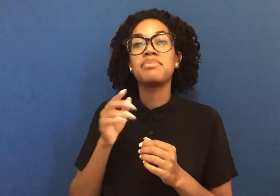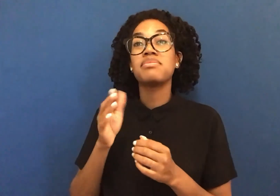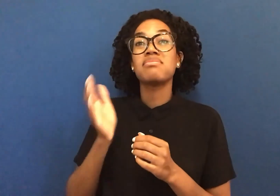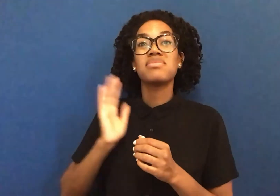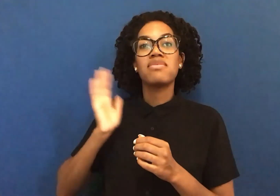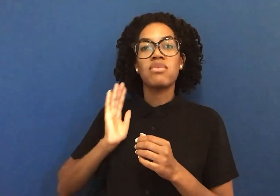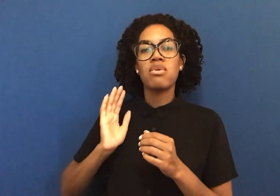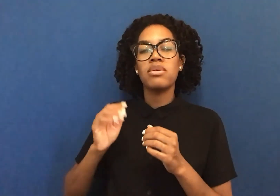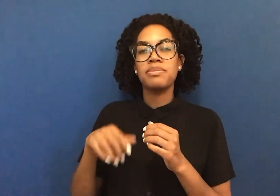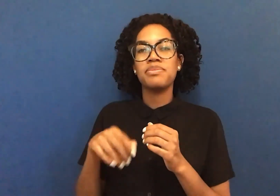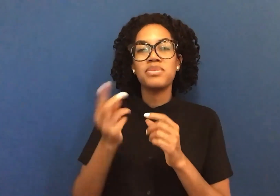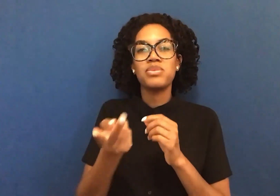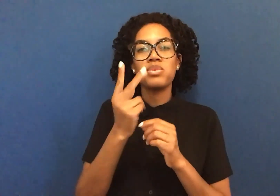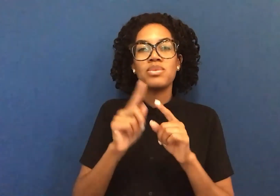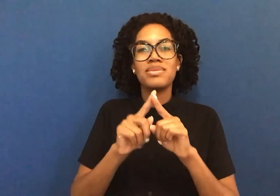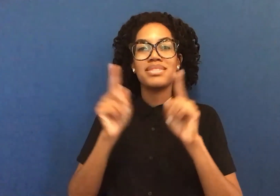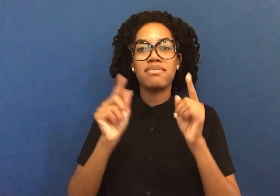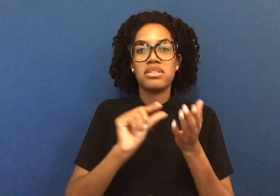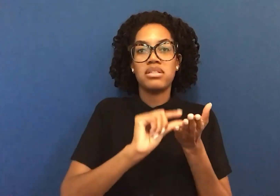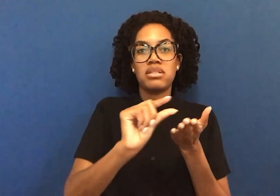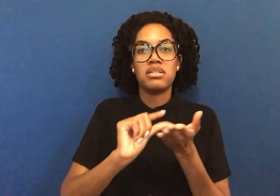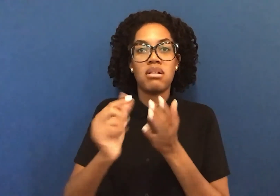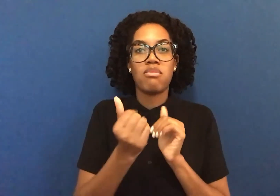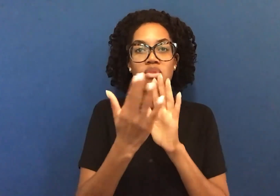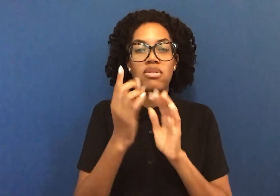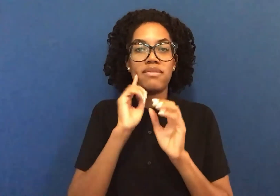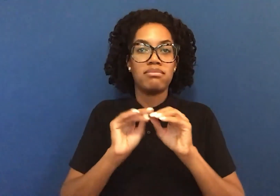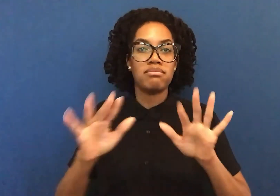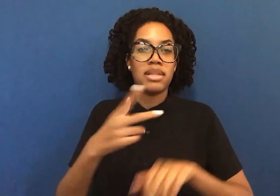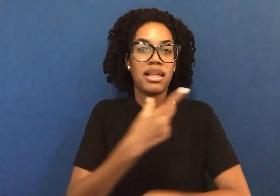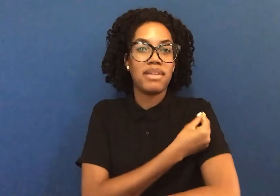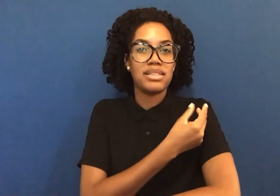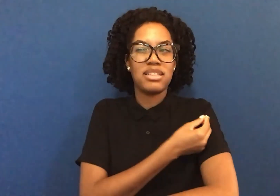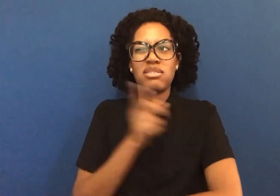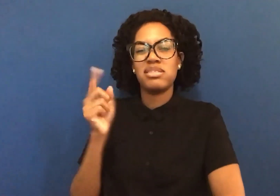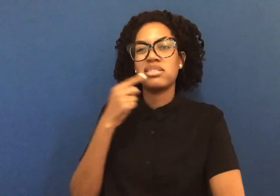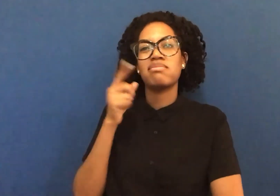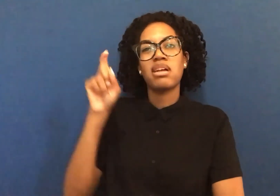intradermal administration as, quote, a large-scale real-time experiment.